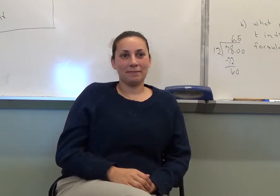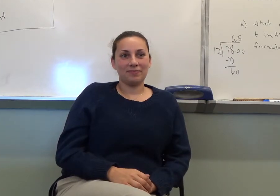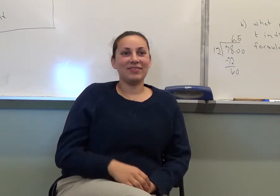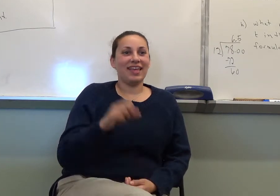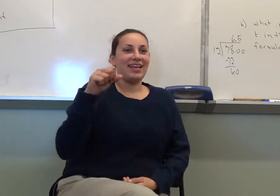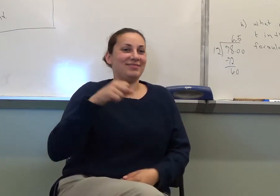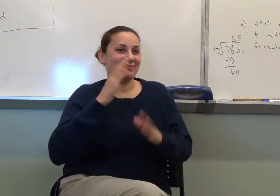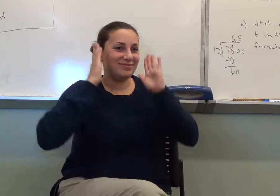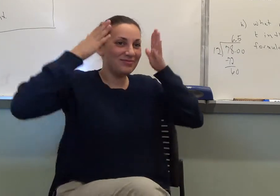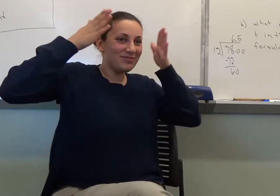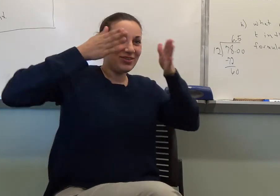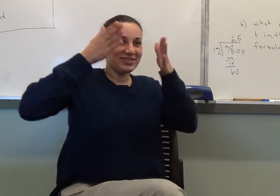interest rate.